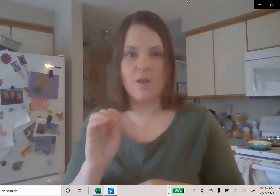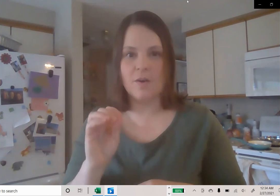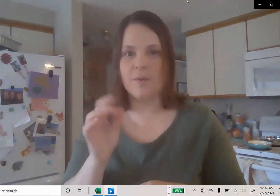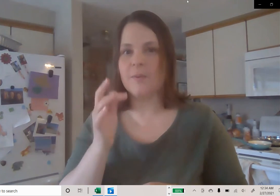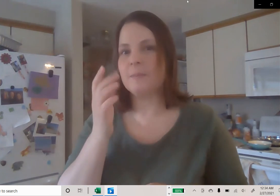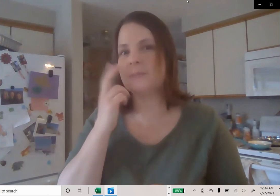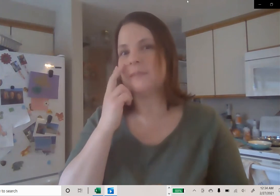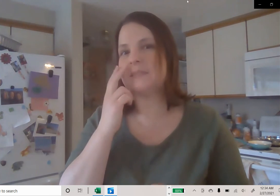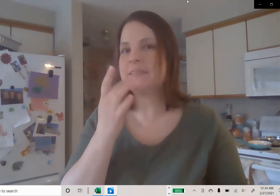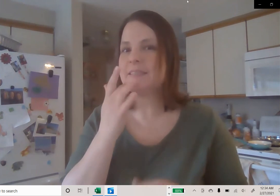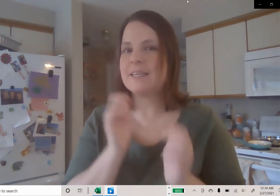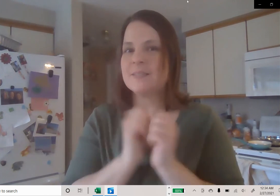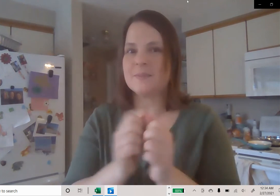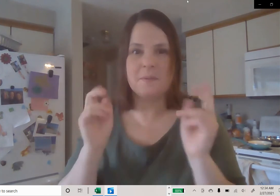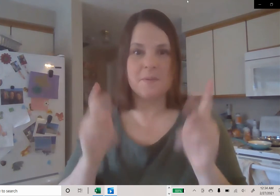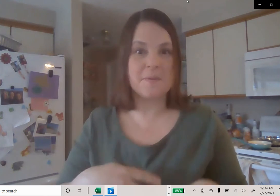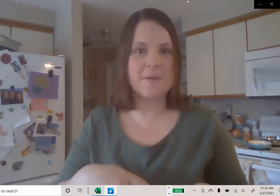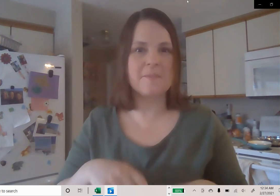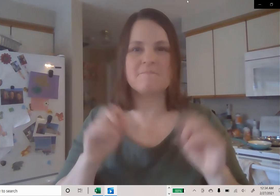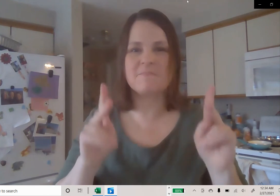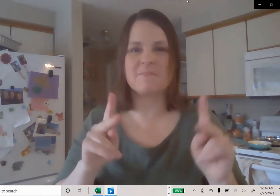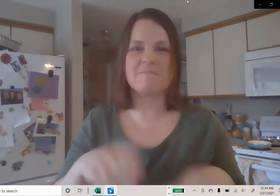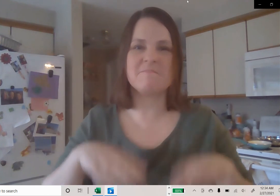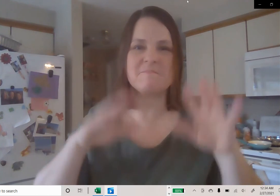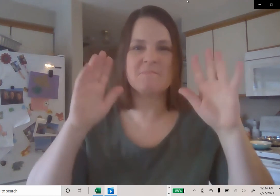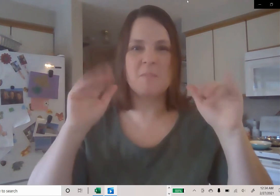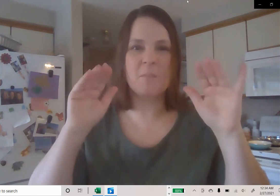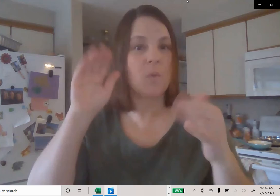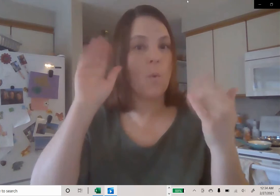ready to try. And maybe we'll taste it